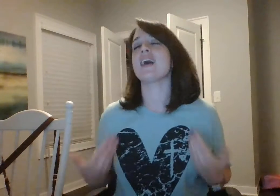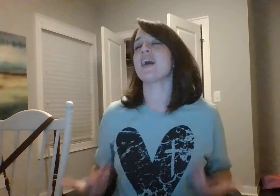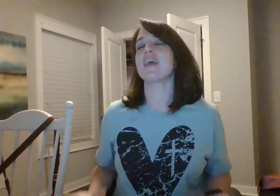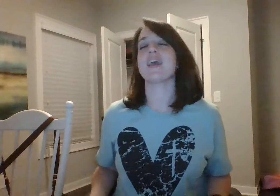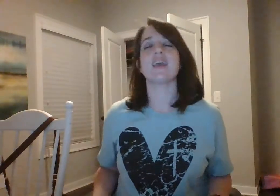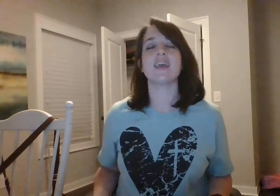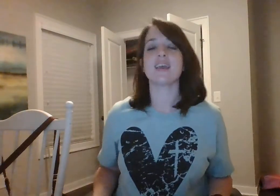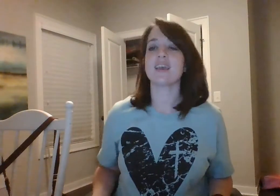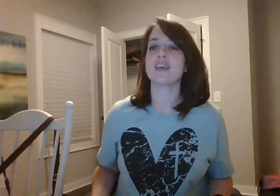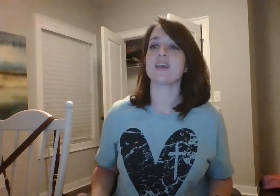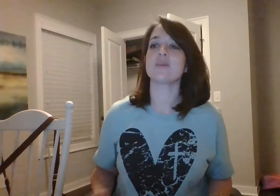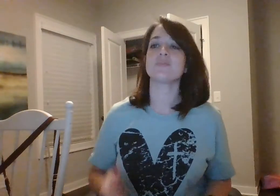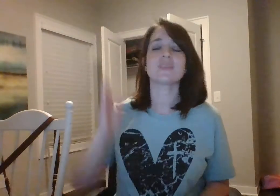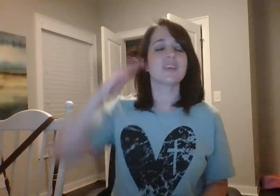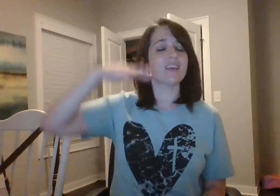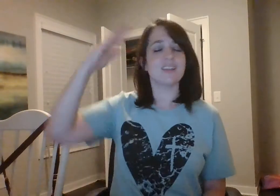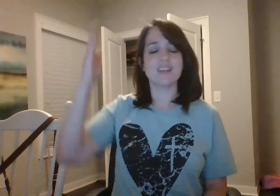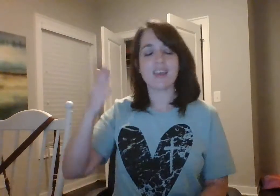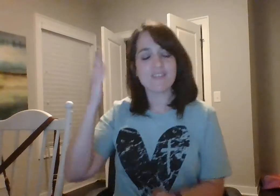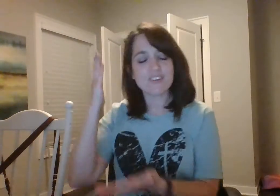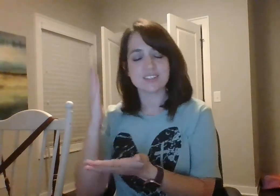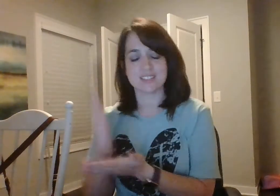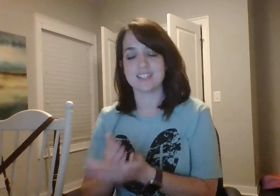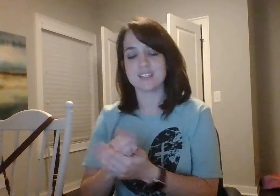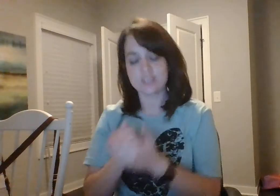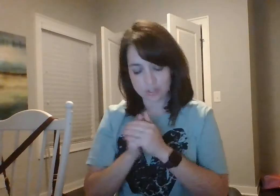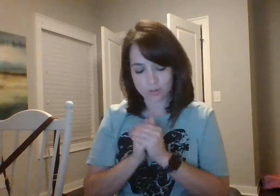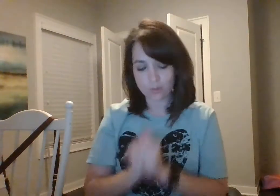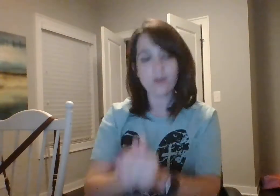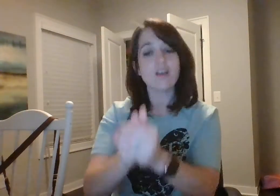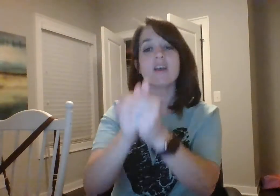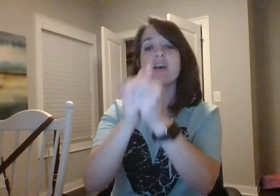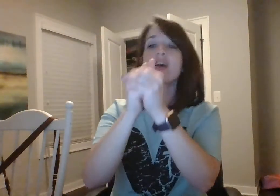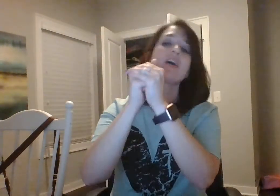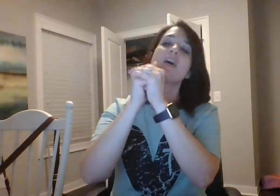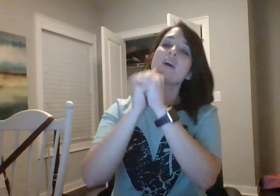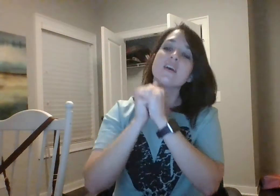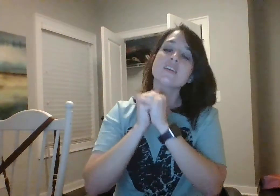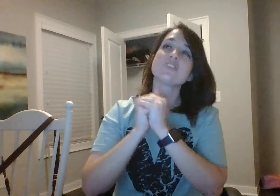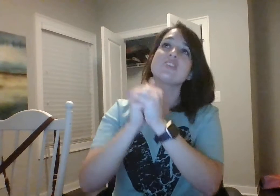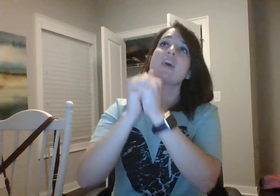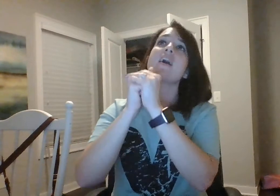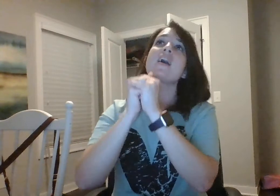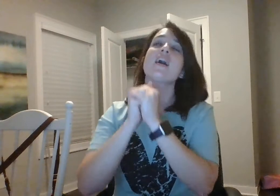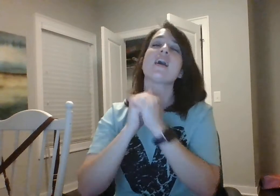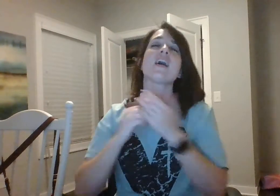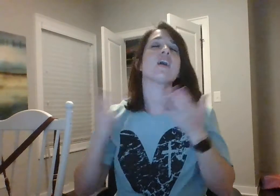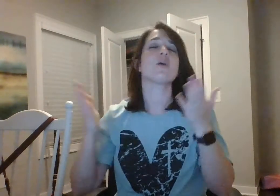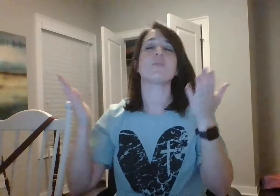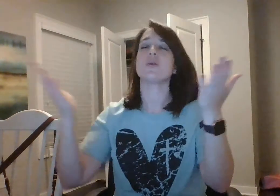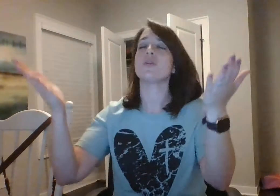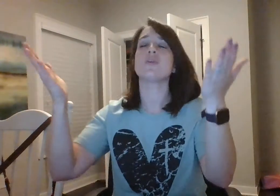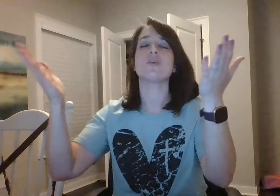I am, never cease to worship you.